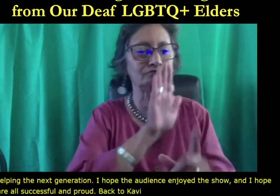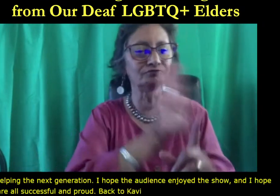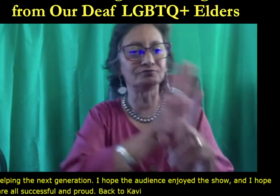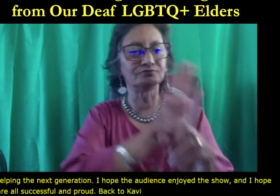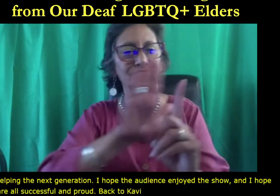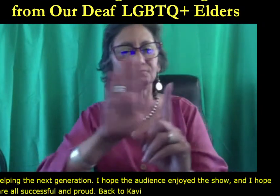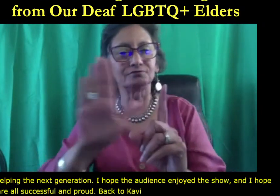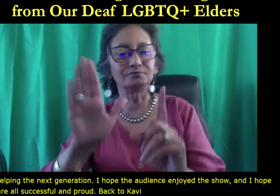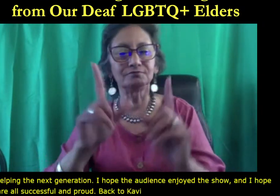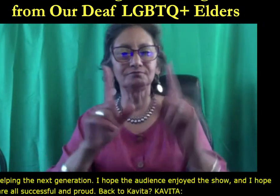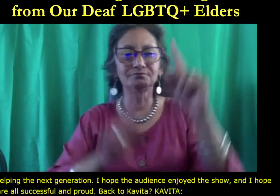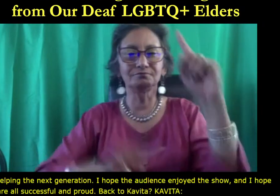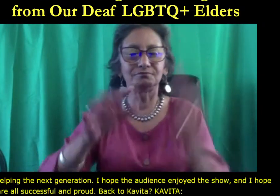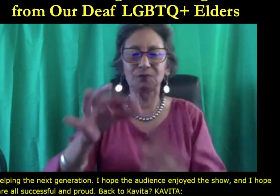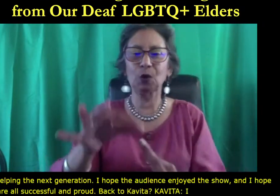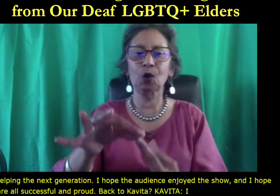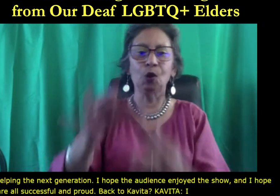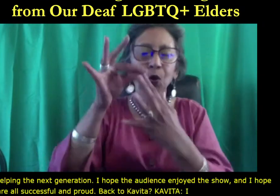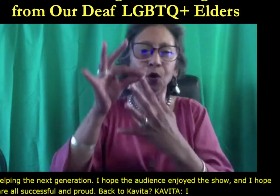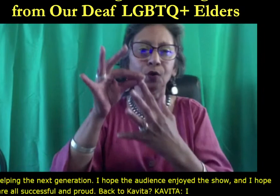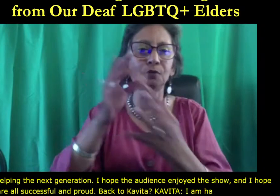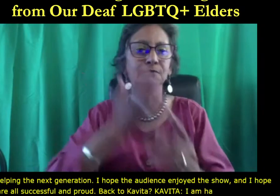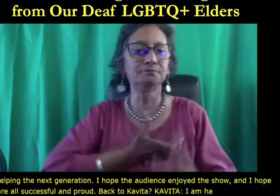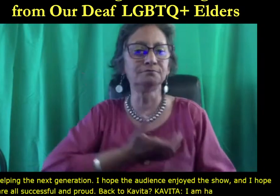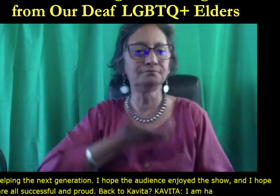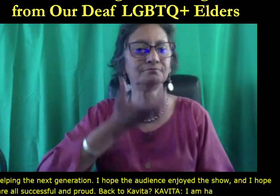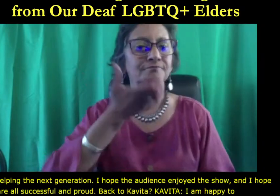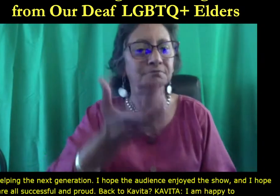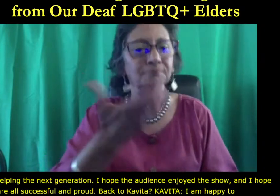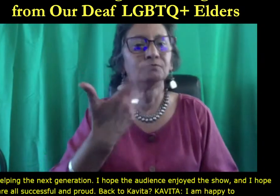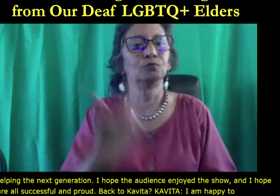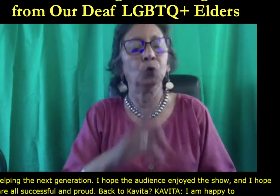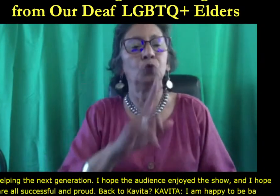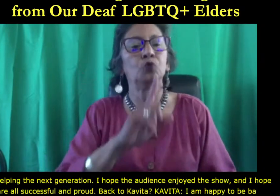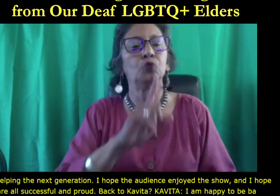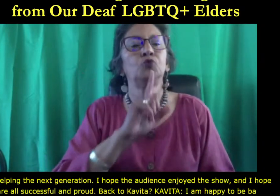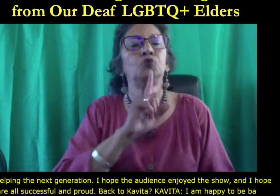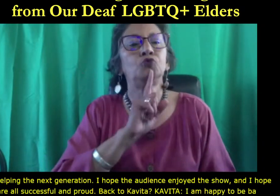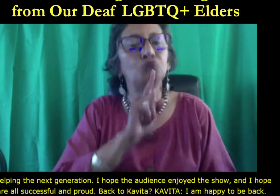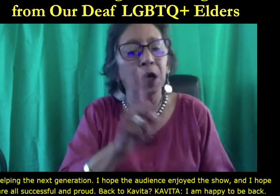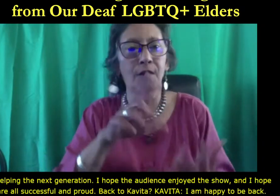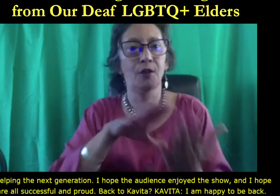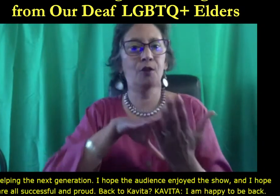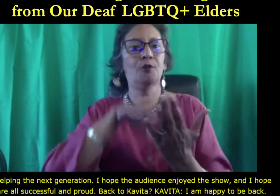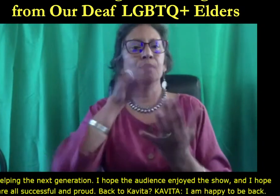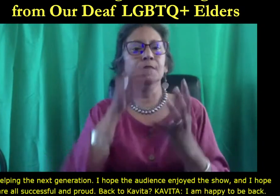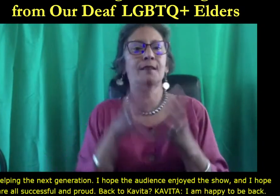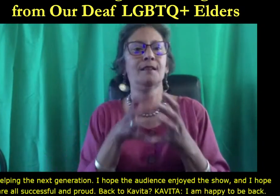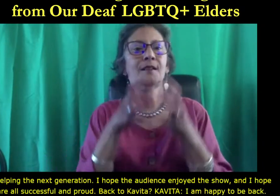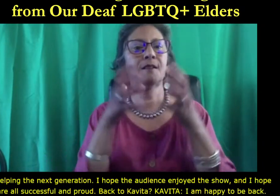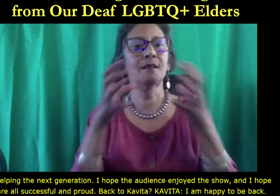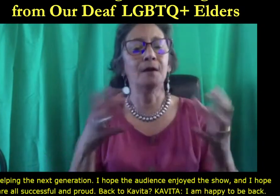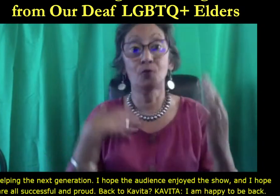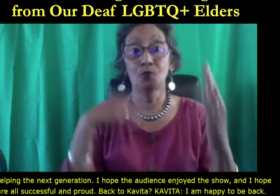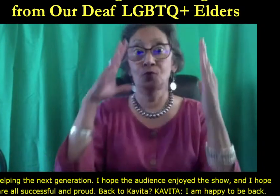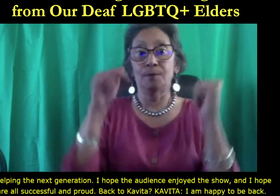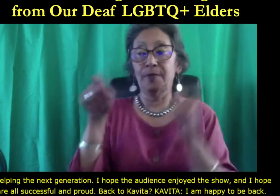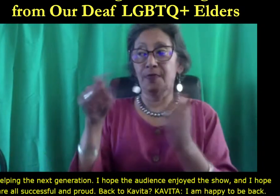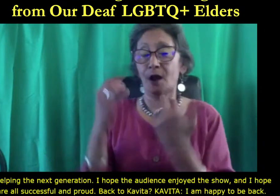everyone's stories. Each one of you was so unique, your forthcoming about